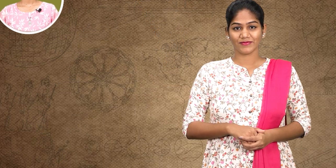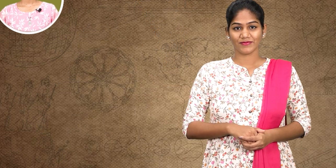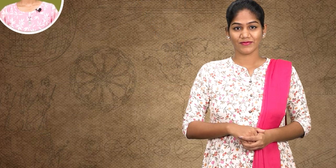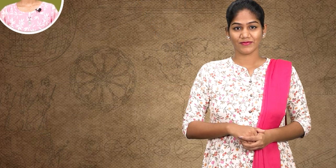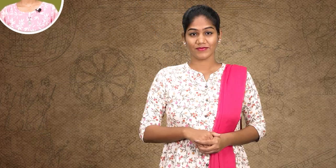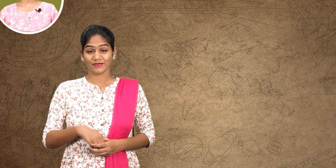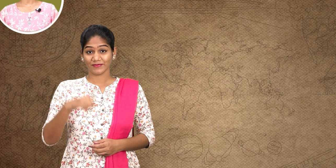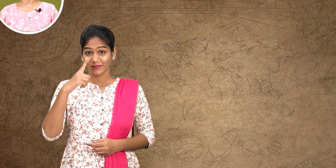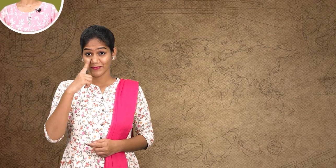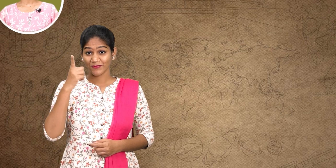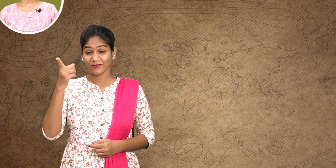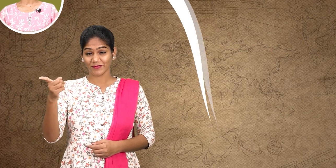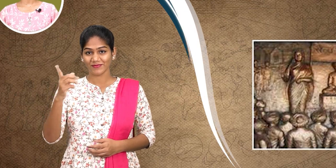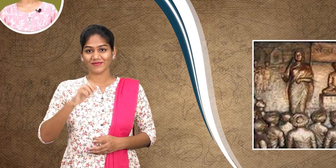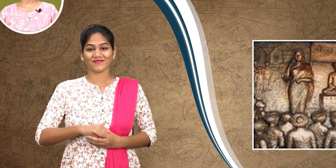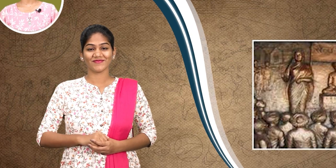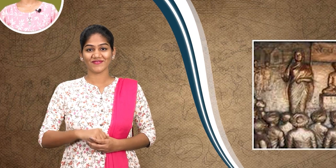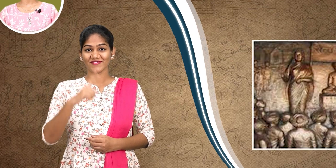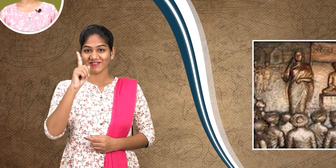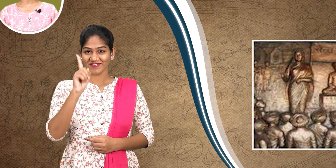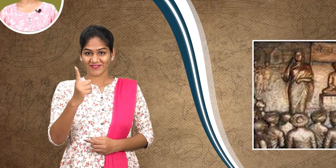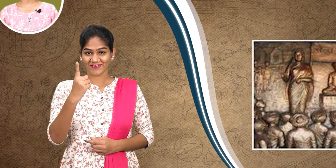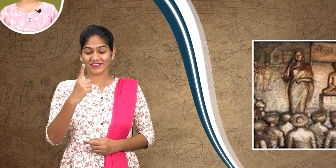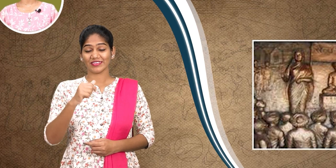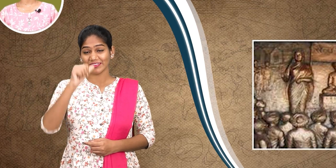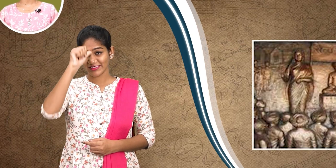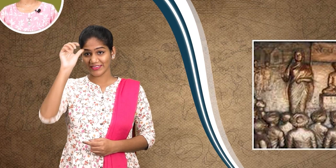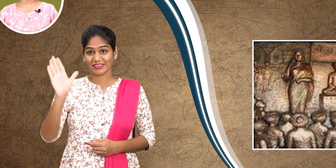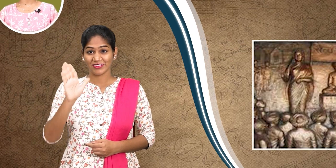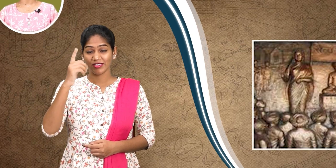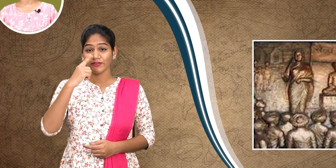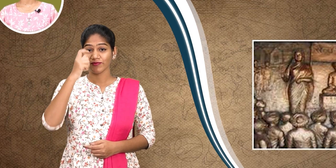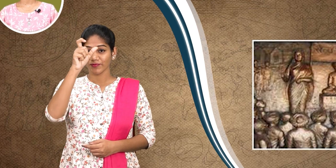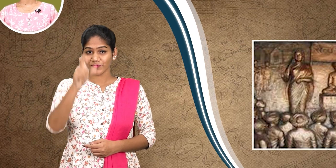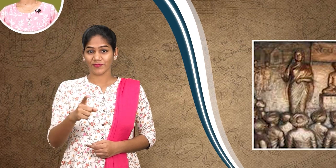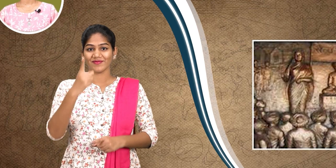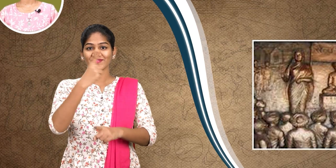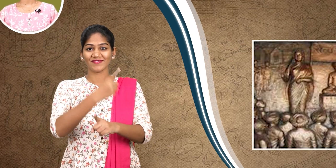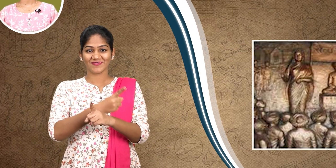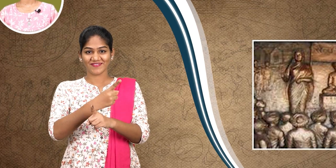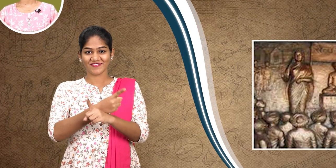She was the first Indian woman teacher.